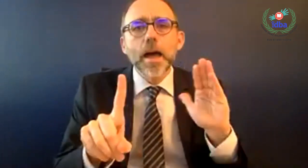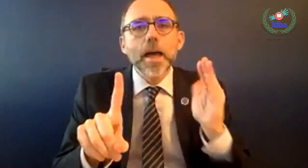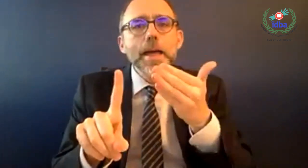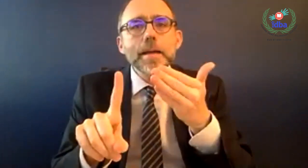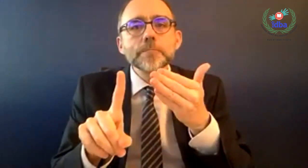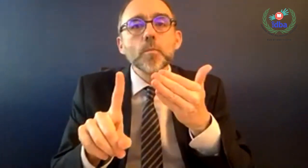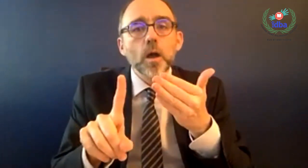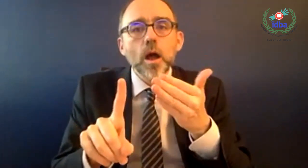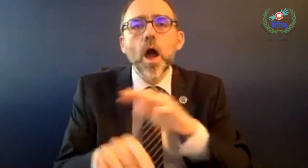Next comes